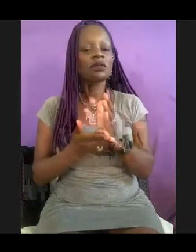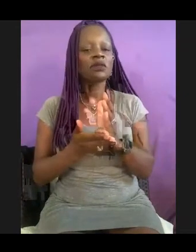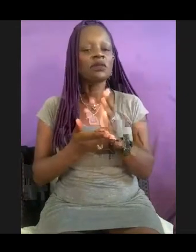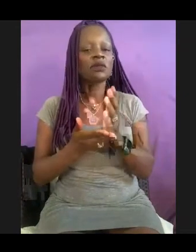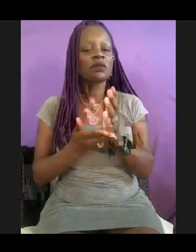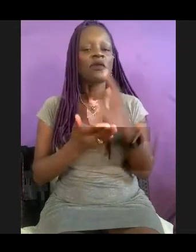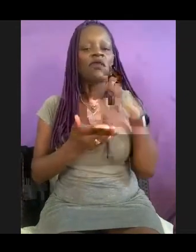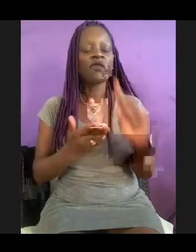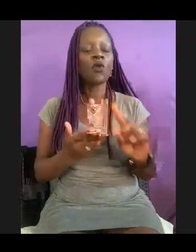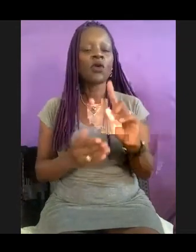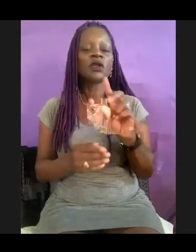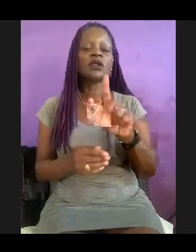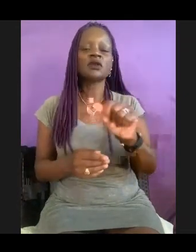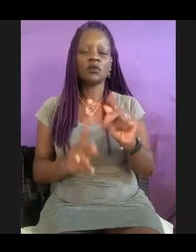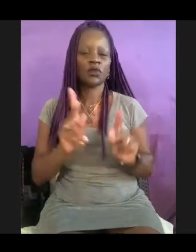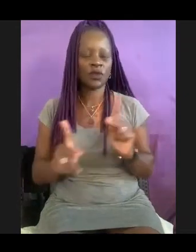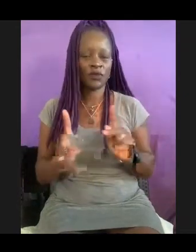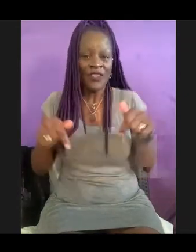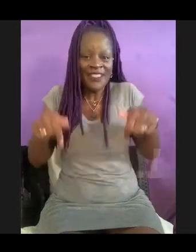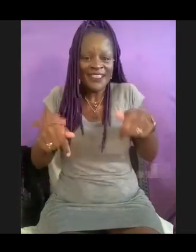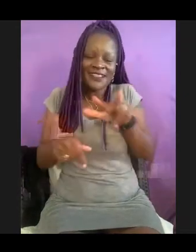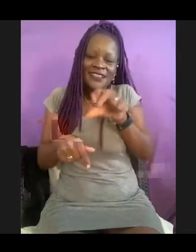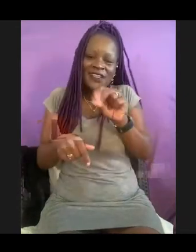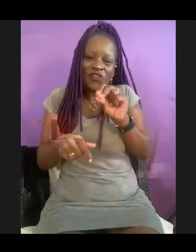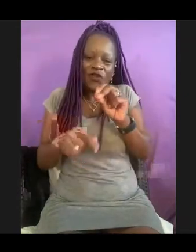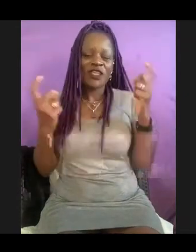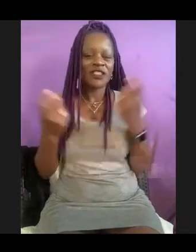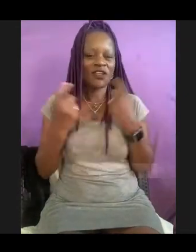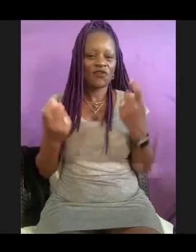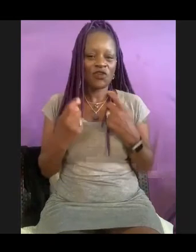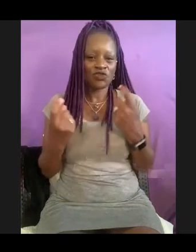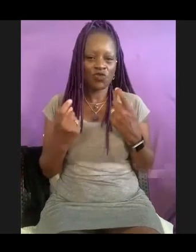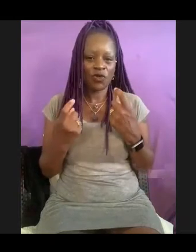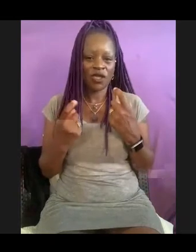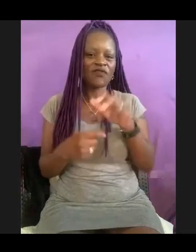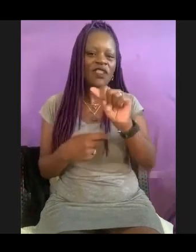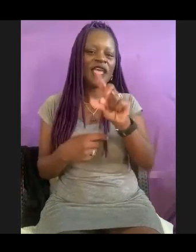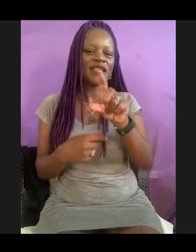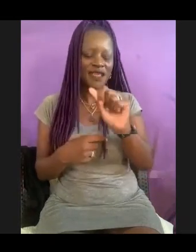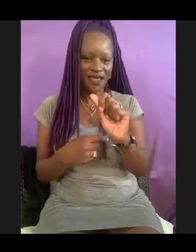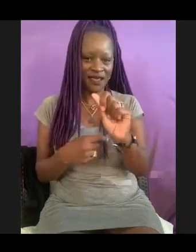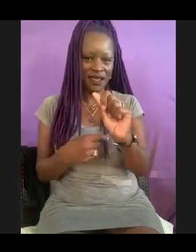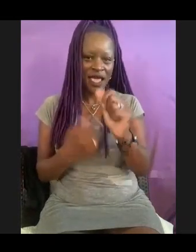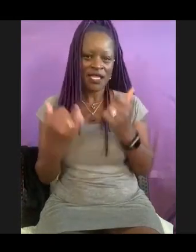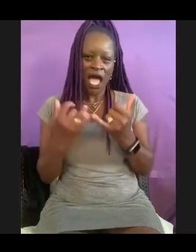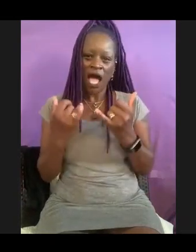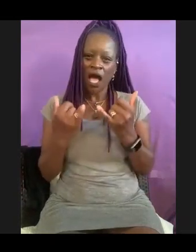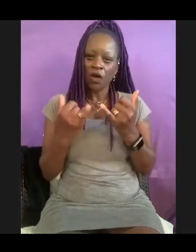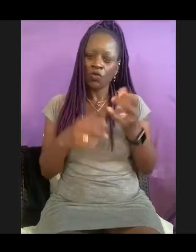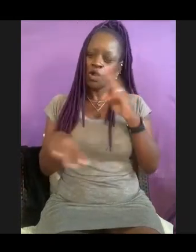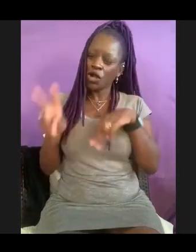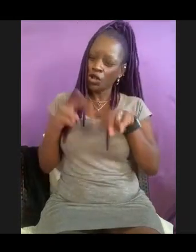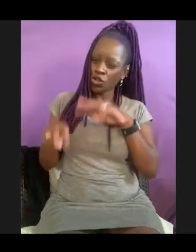It's now during the 30th anniversary of the ADA, and we should examine what legislation is still